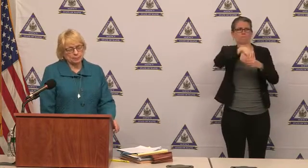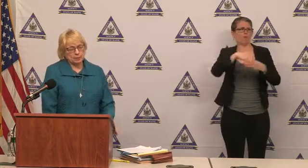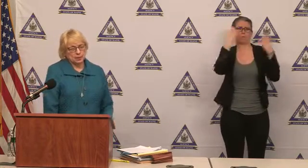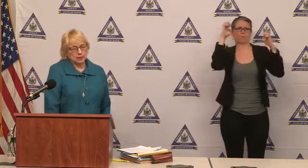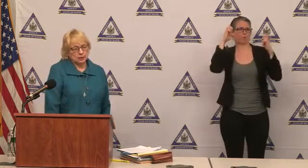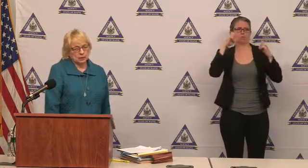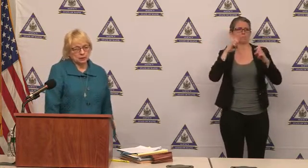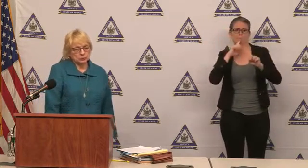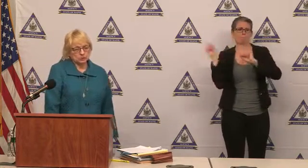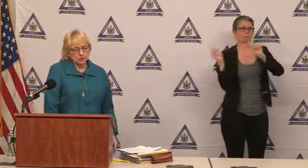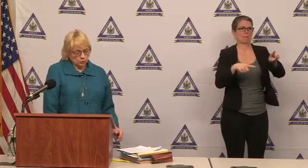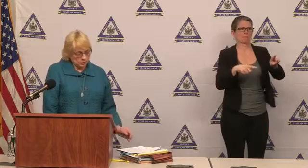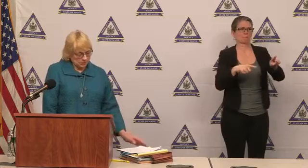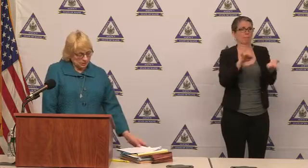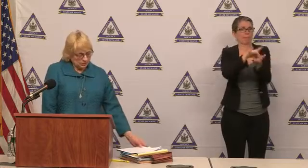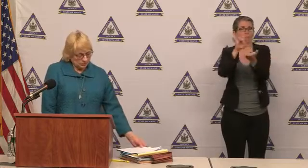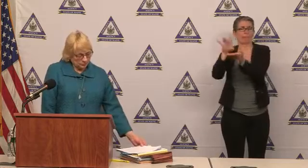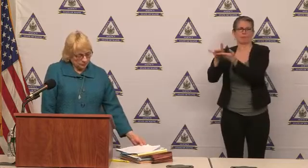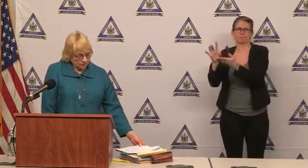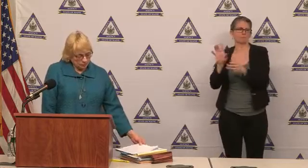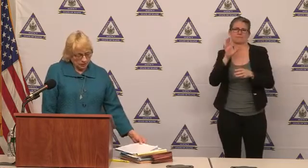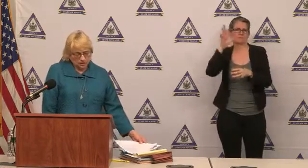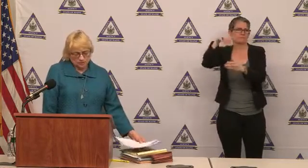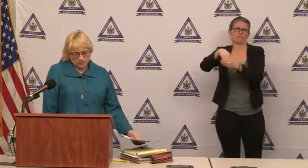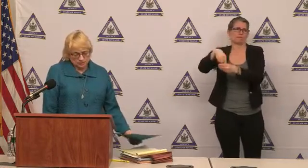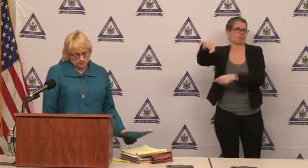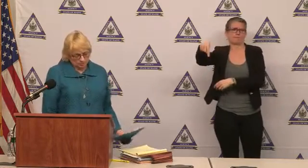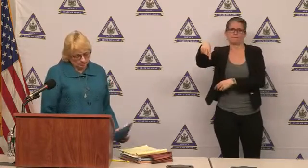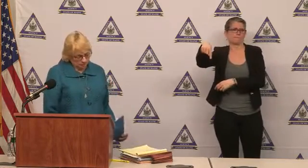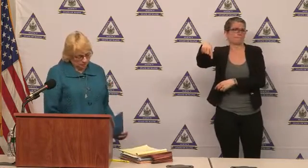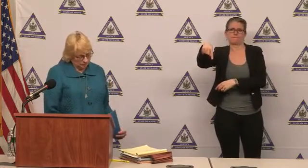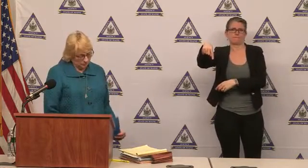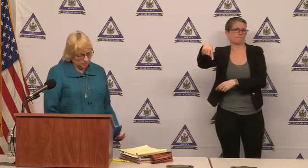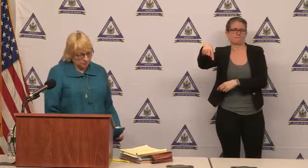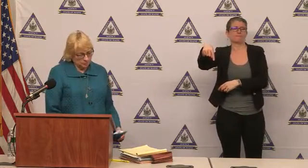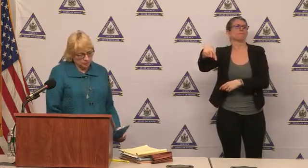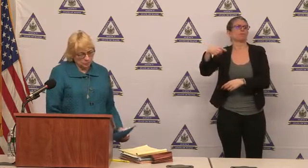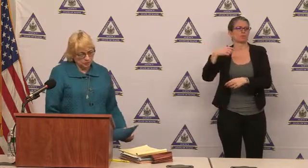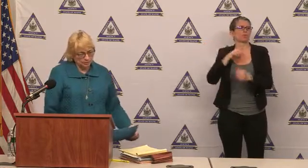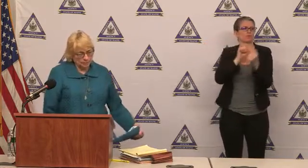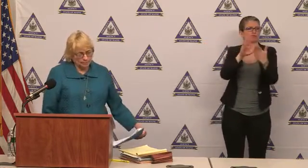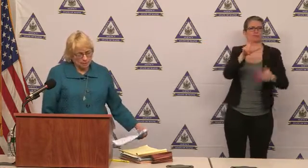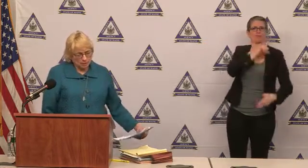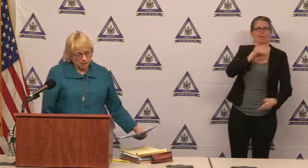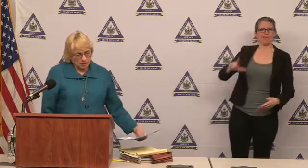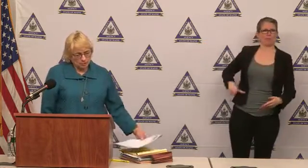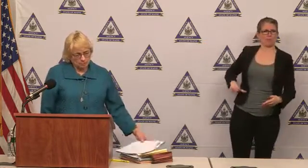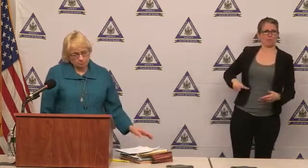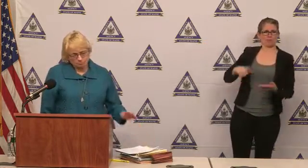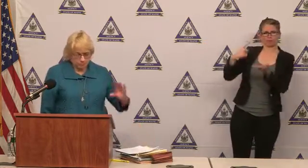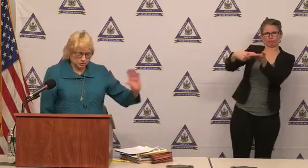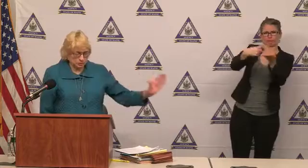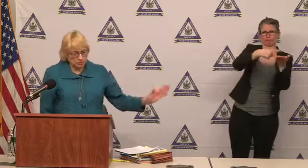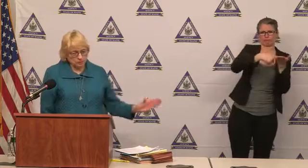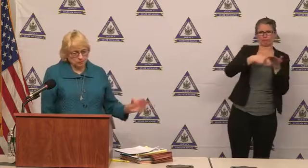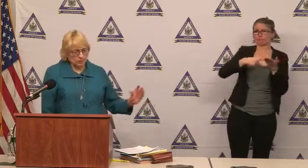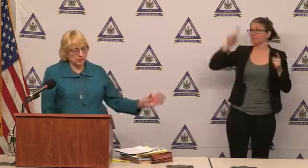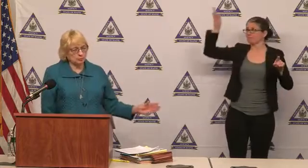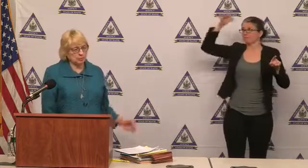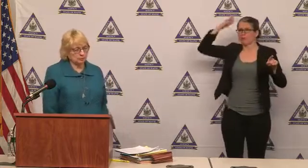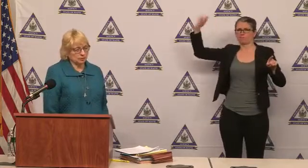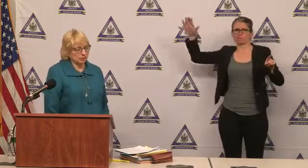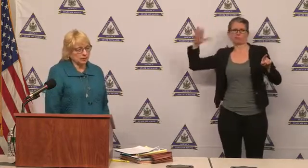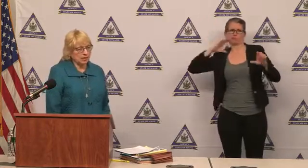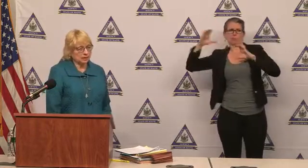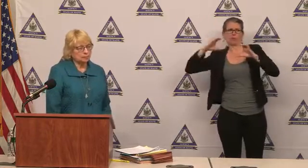today. We know that, among other things, the federal government has ordered that what used to be called Fannie